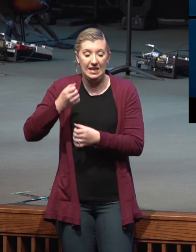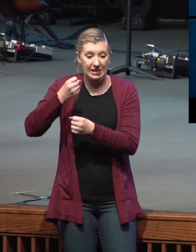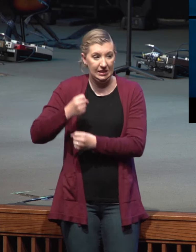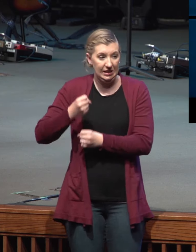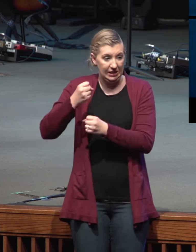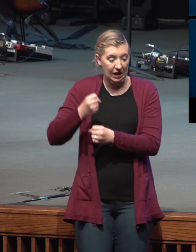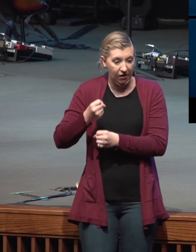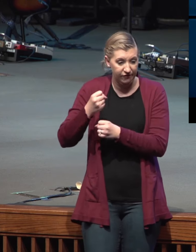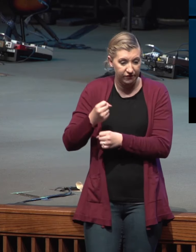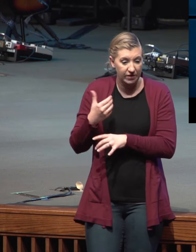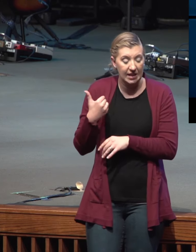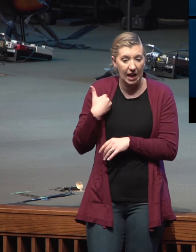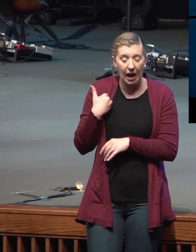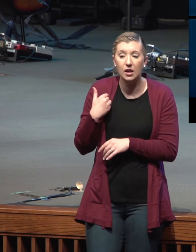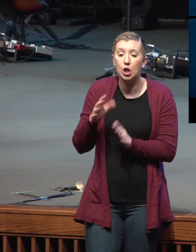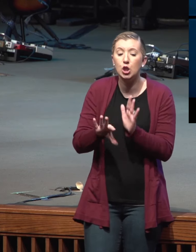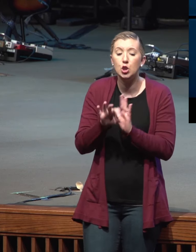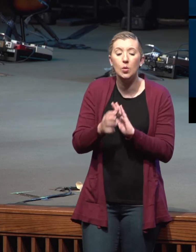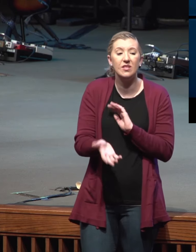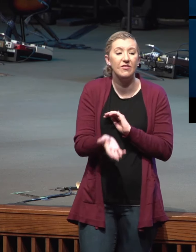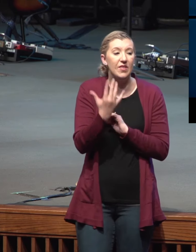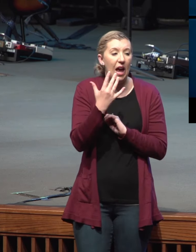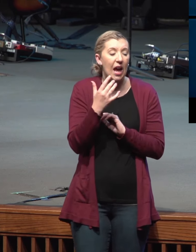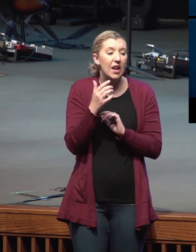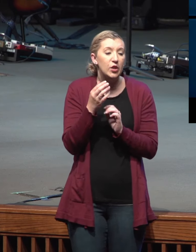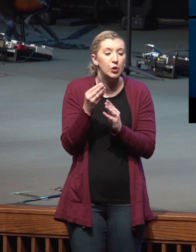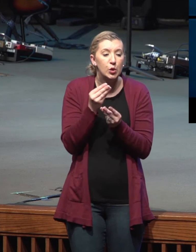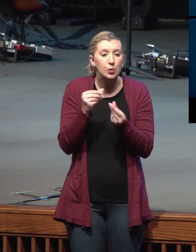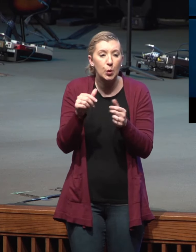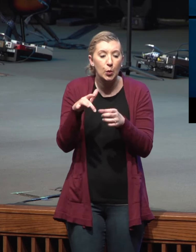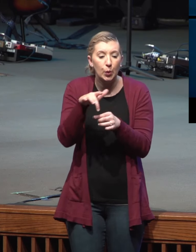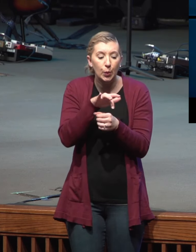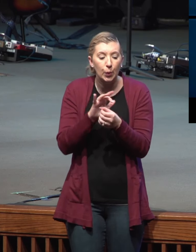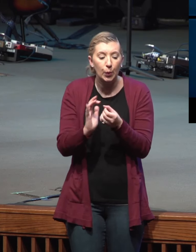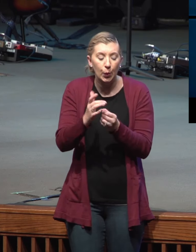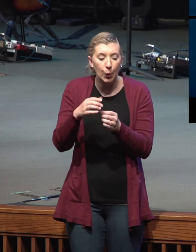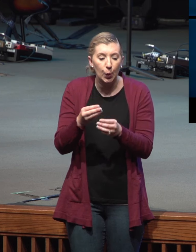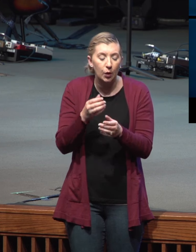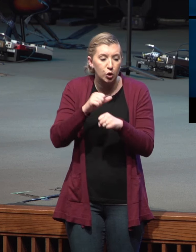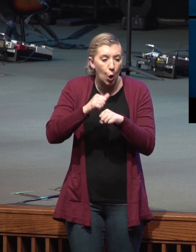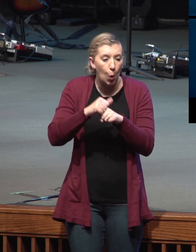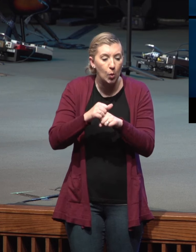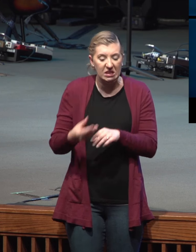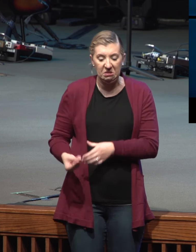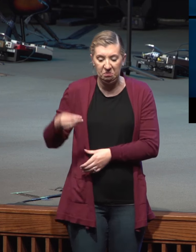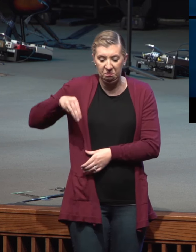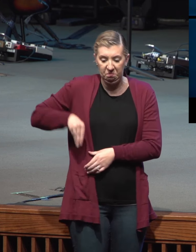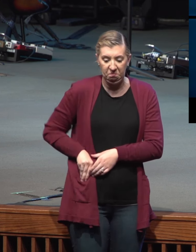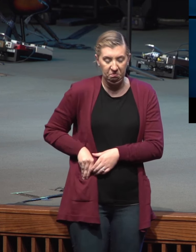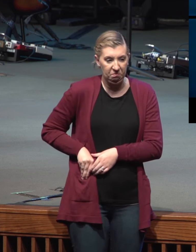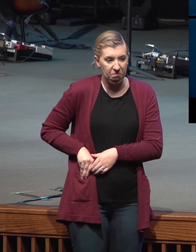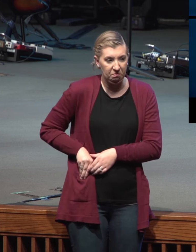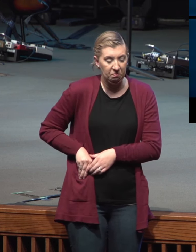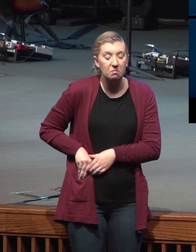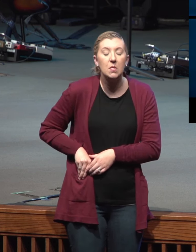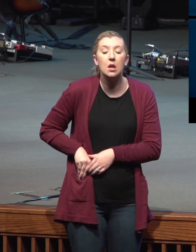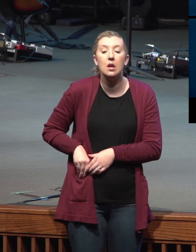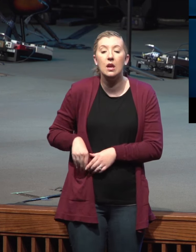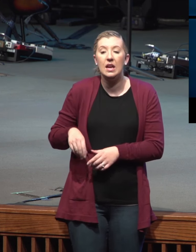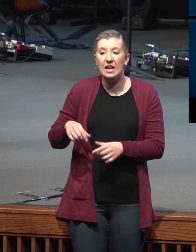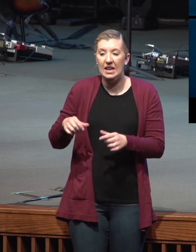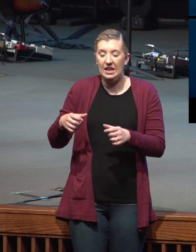hand and chose 5 smooth stones from the brook and put them in his shepherd's pouch. His